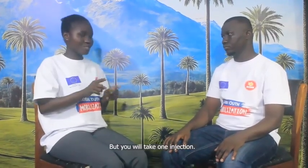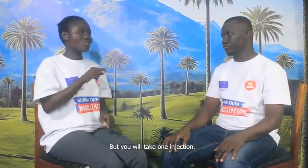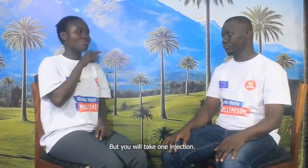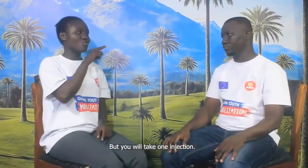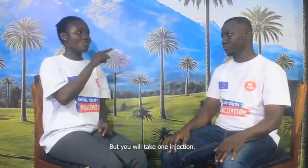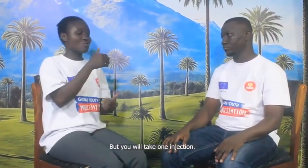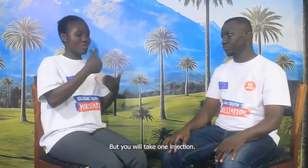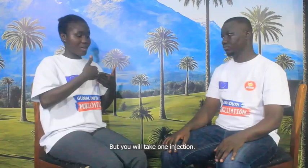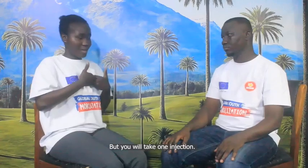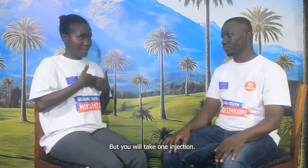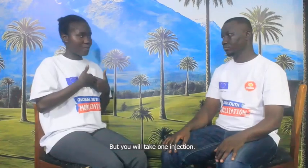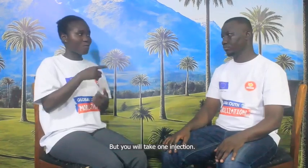But you will take one injection.